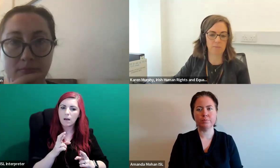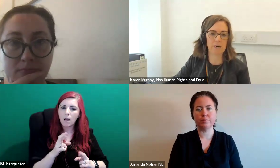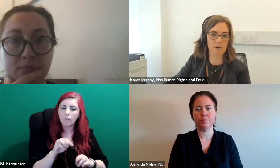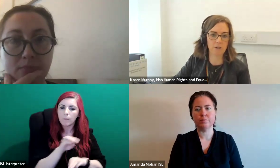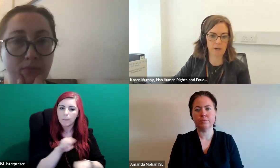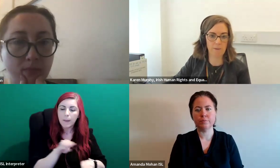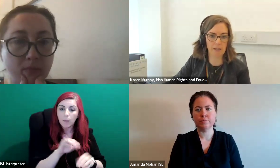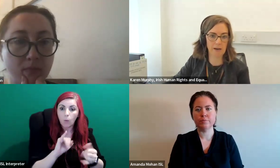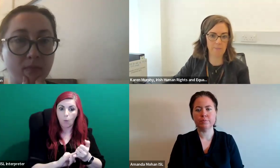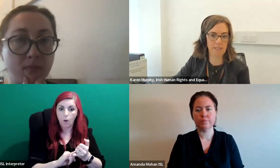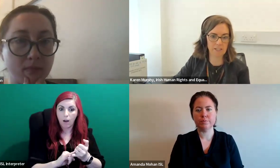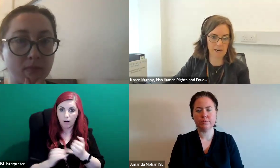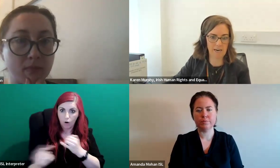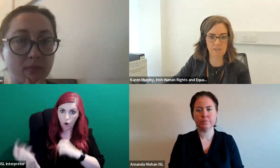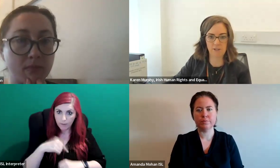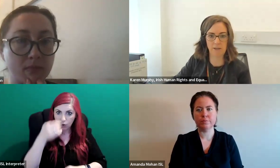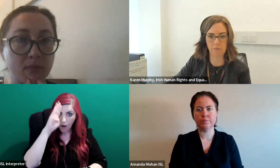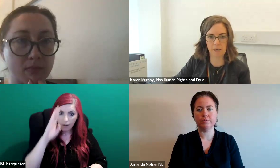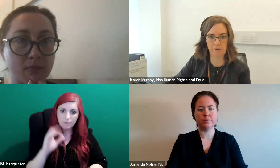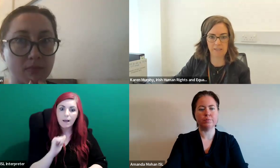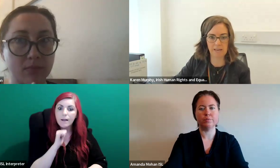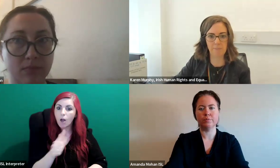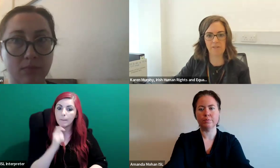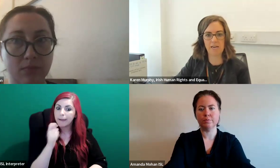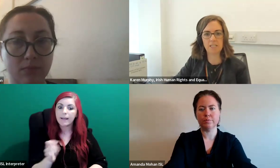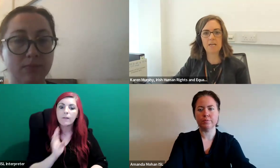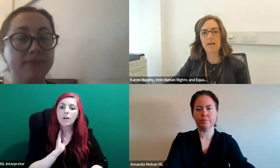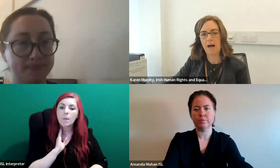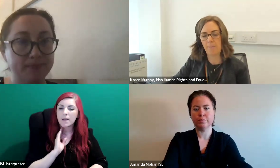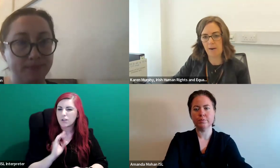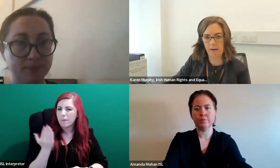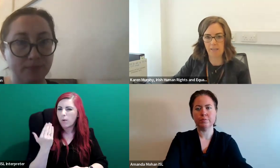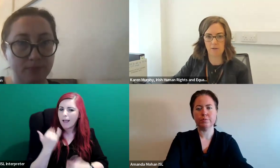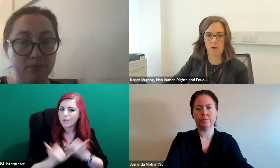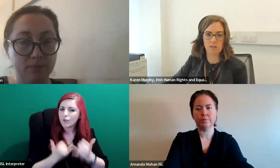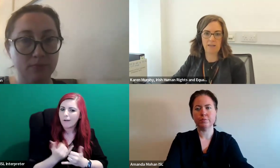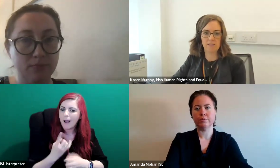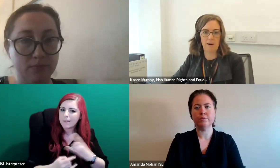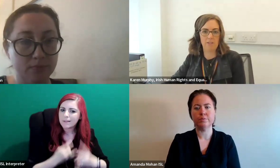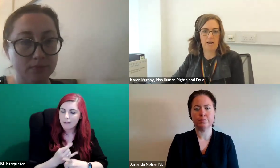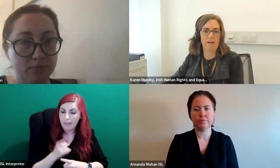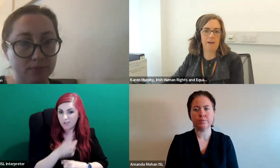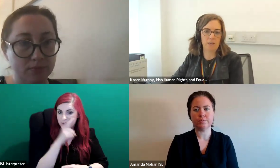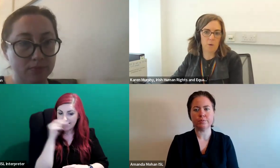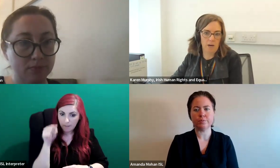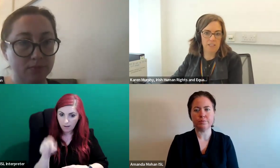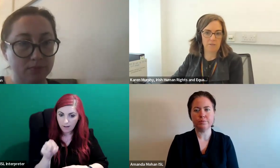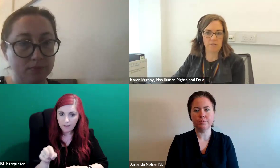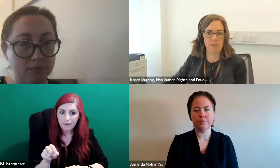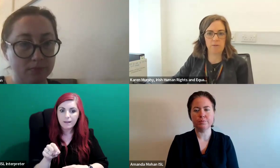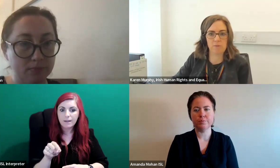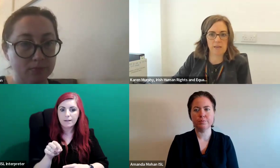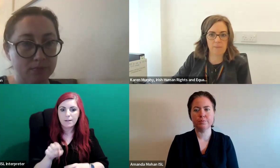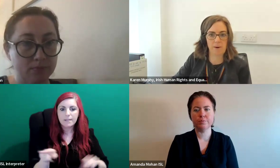asylum seekers coming to Ireland who were not being accommodated late last year. That will be kind of an example of that. And IRIC also has the power to carry out